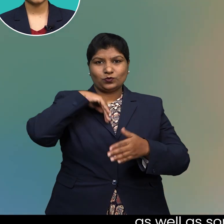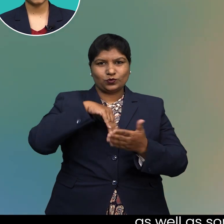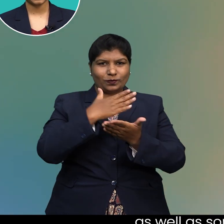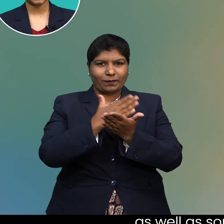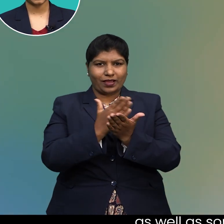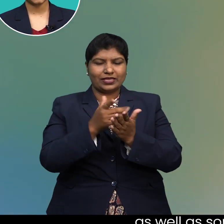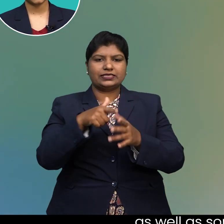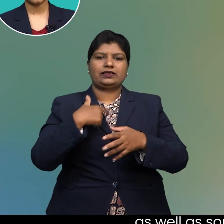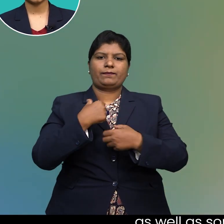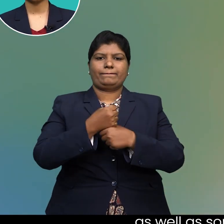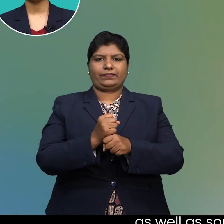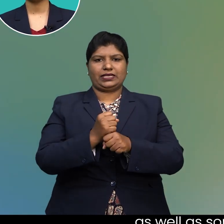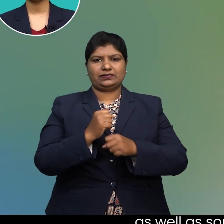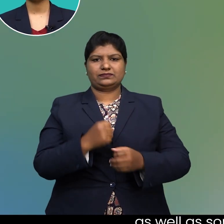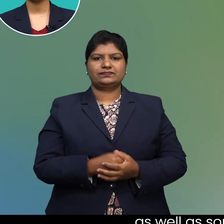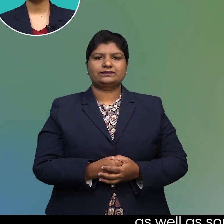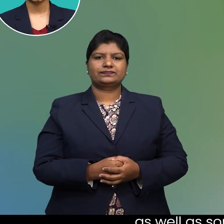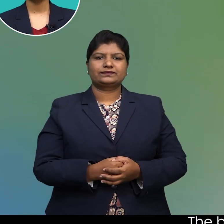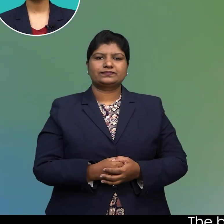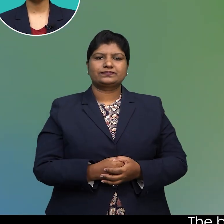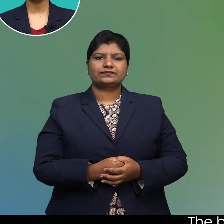layer.